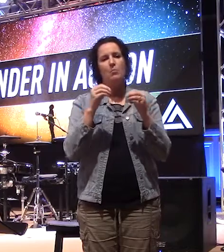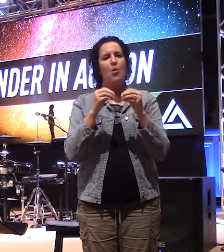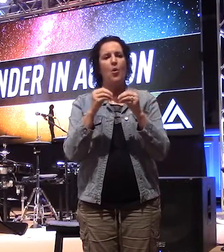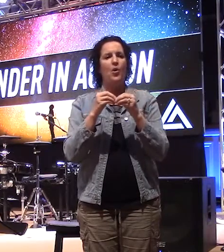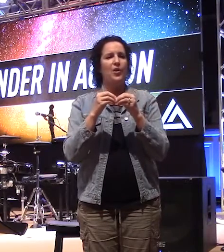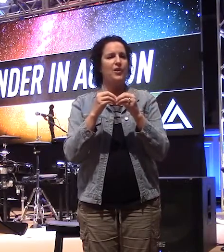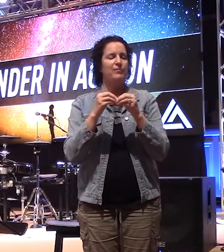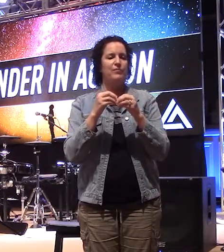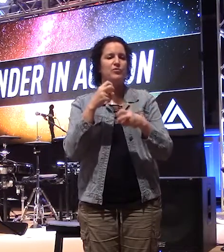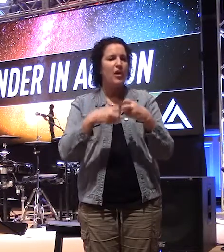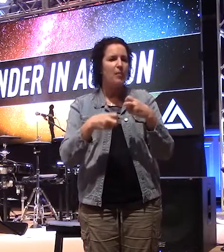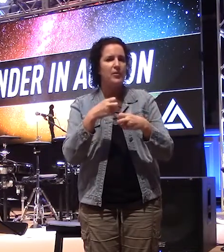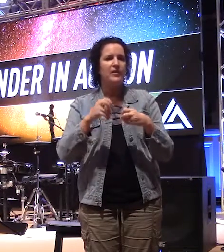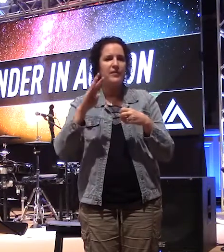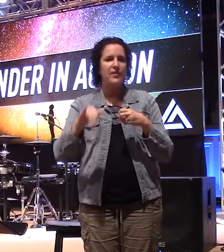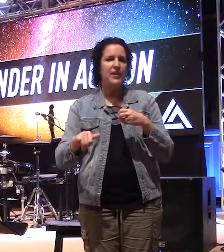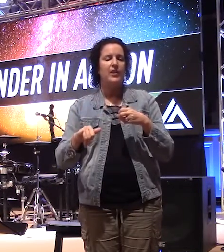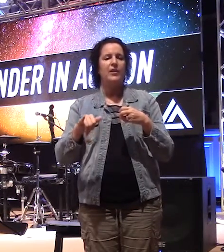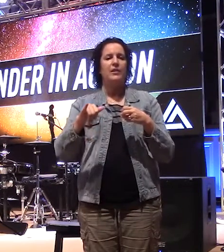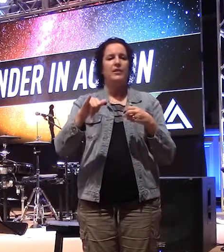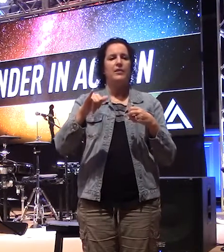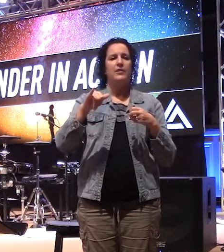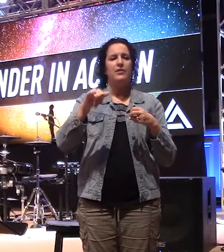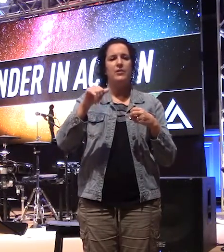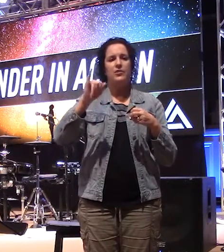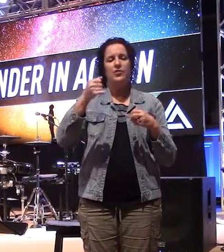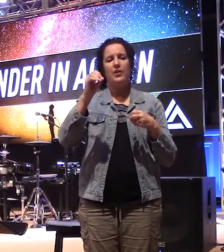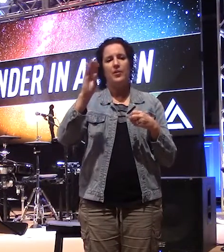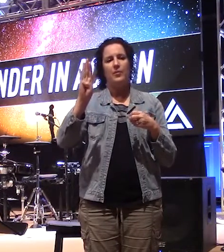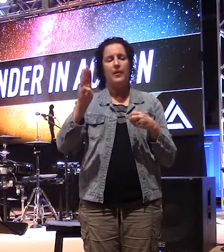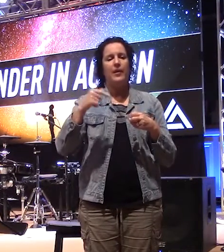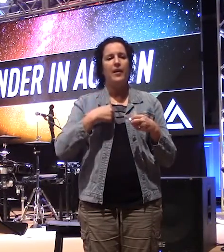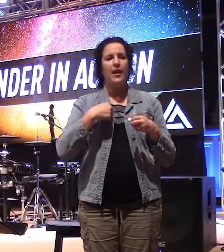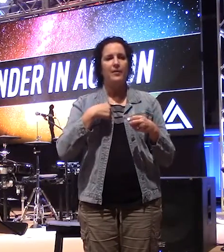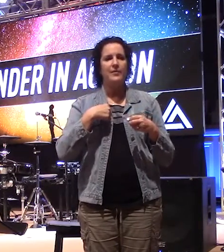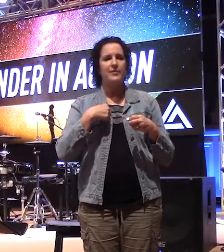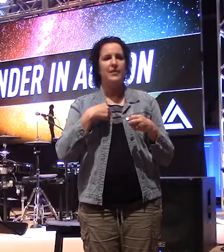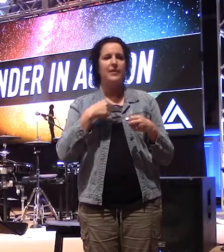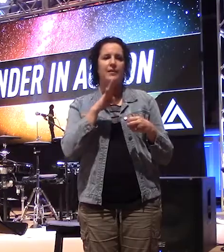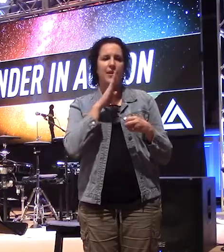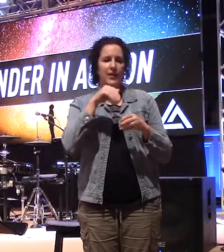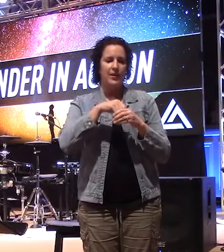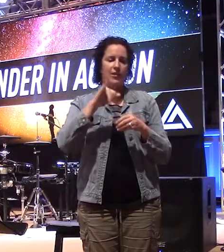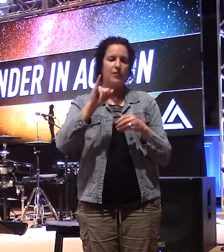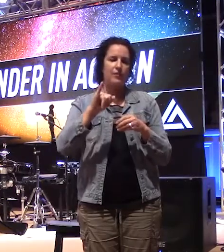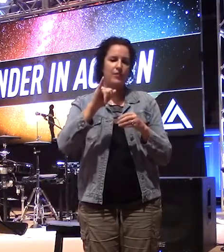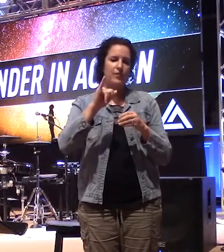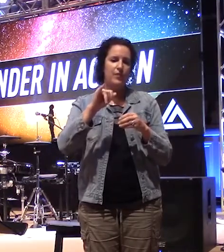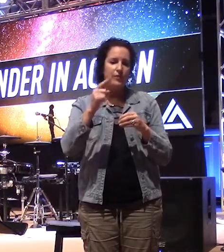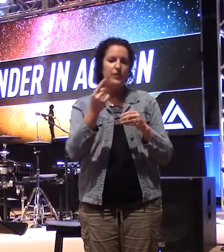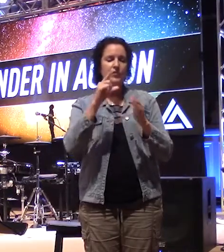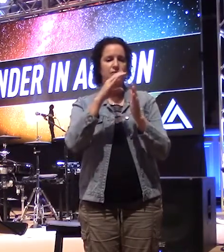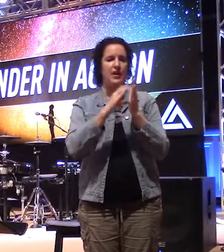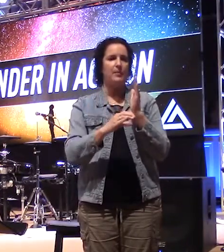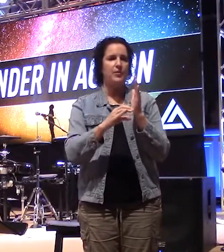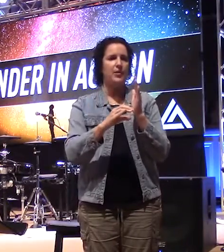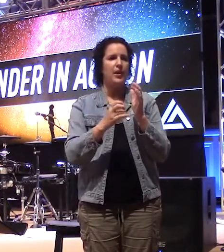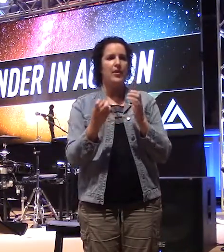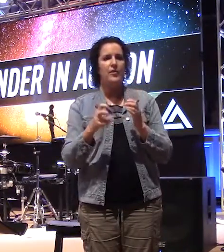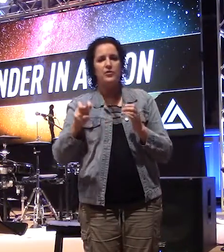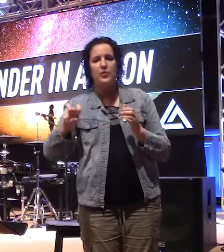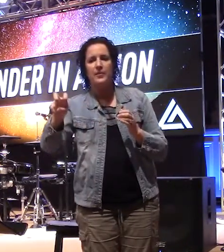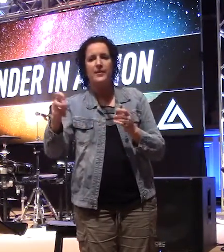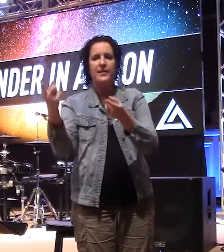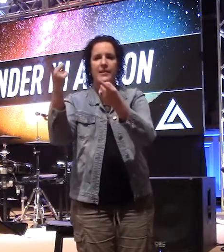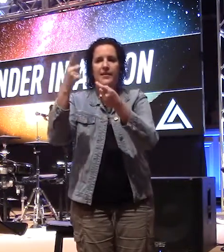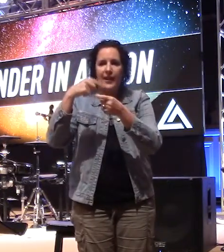all know the story of Job. I was struck again in the first chapter, as it says, the servant came in and